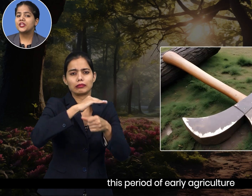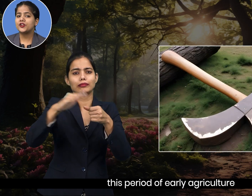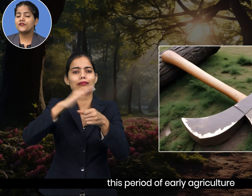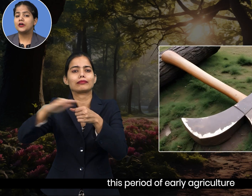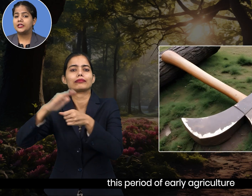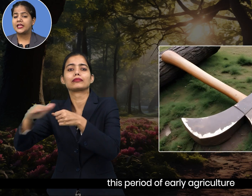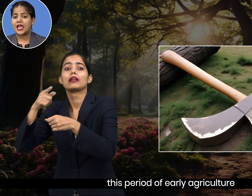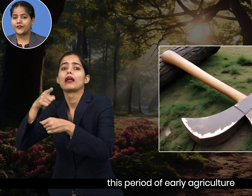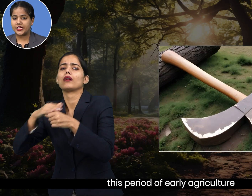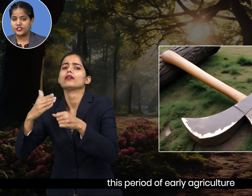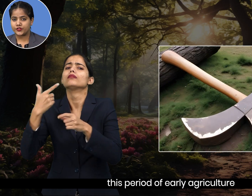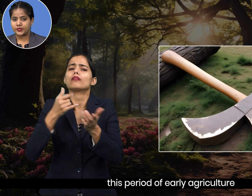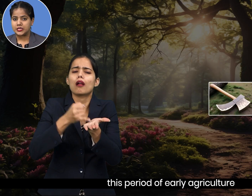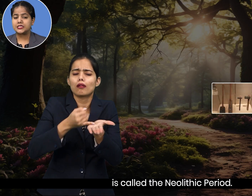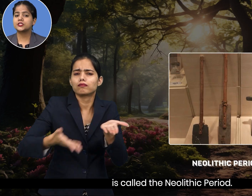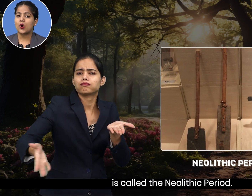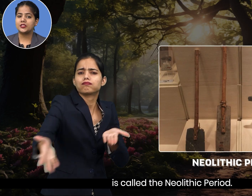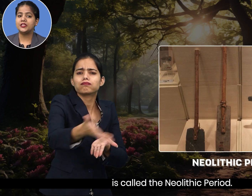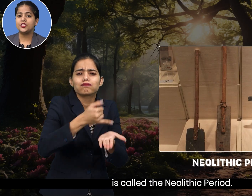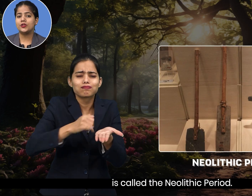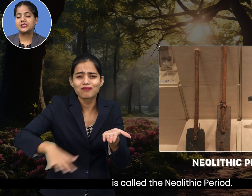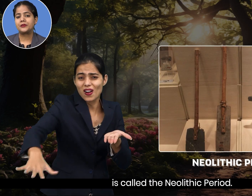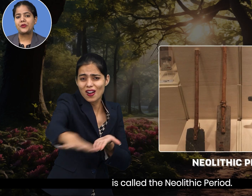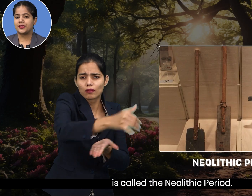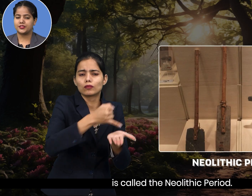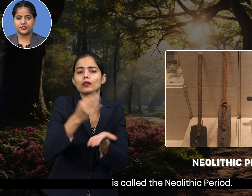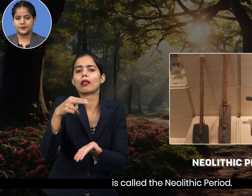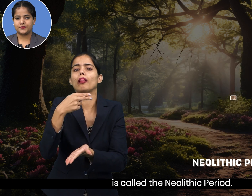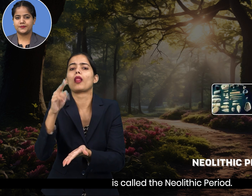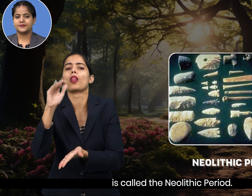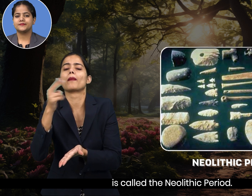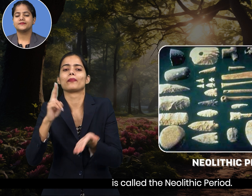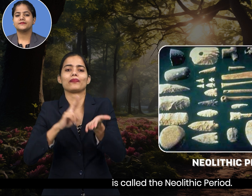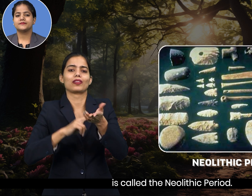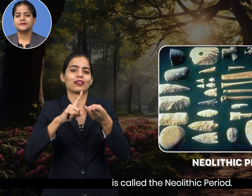This period of early agriculture is called the Neolithic period.